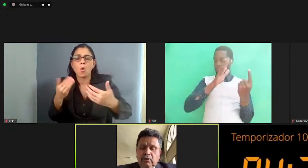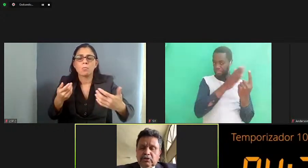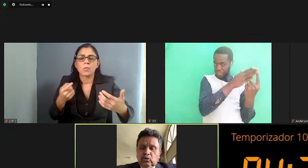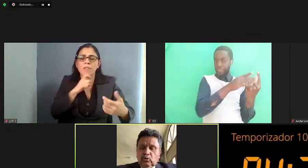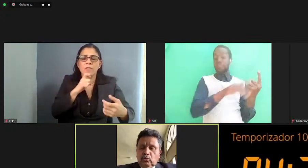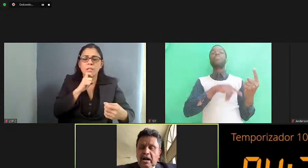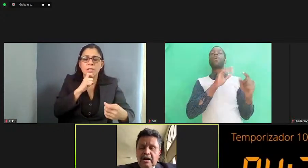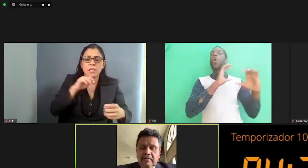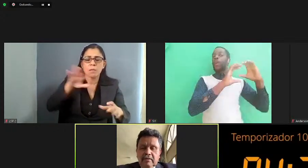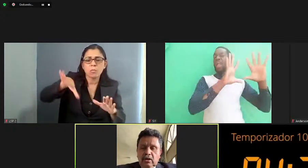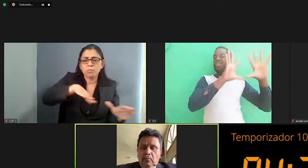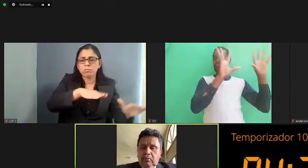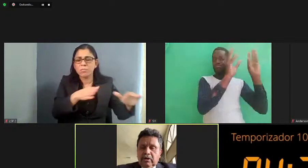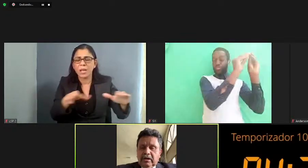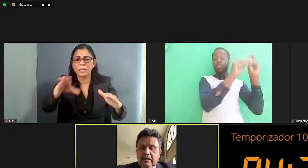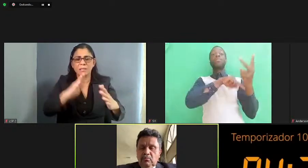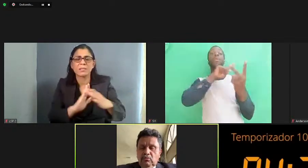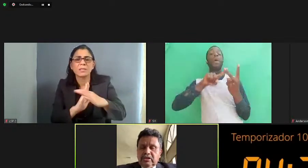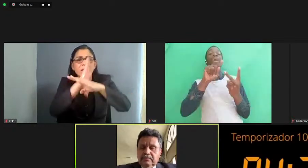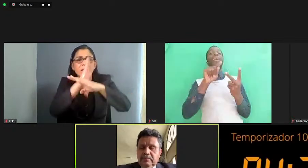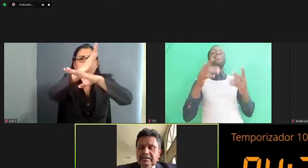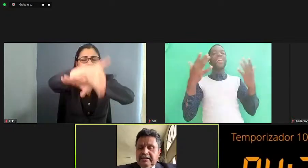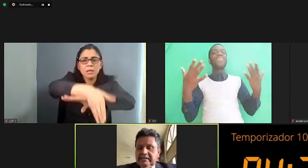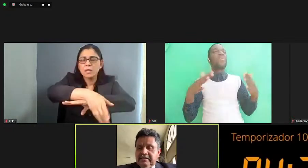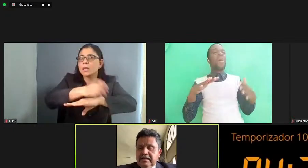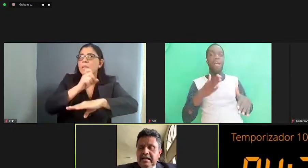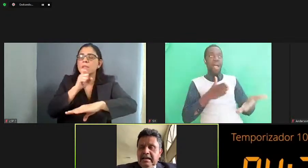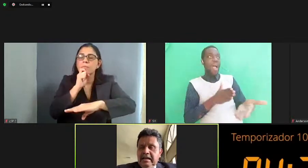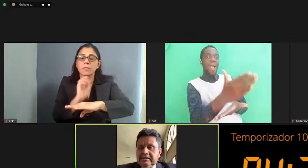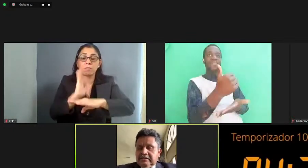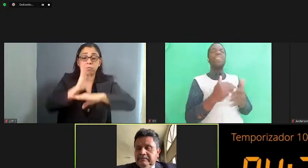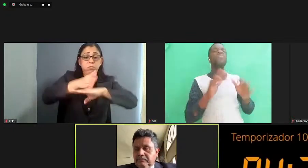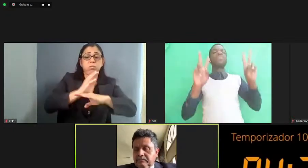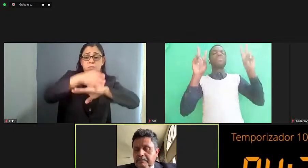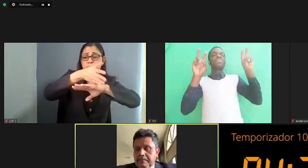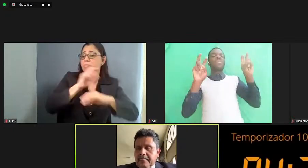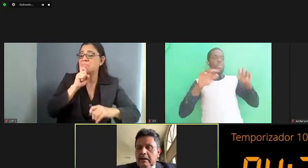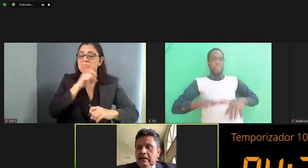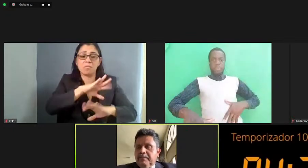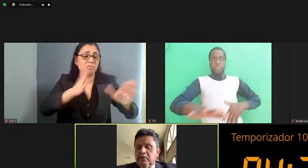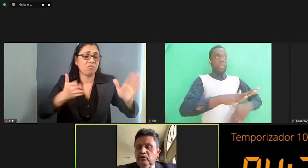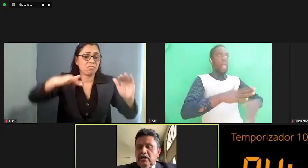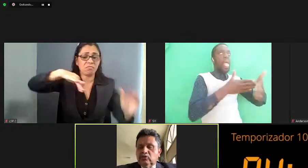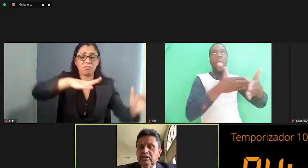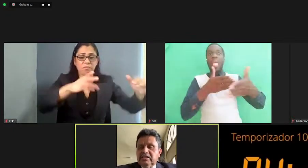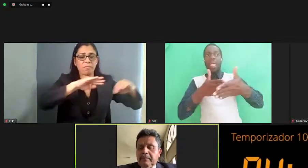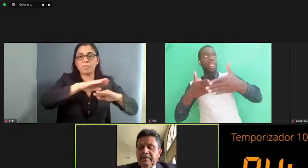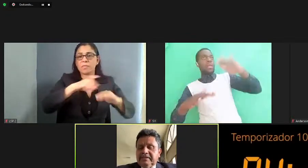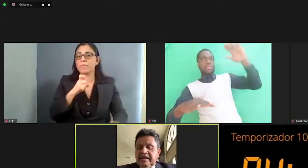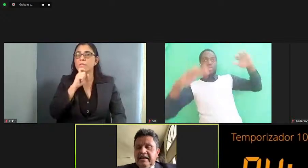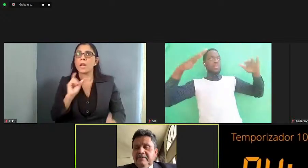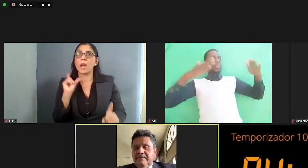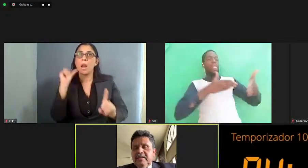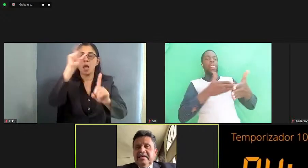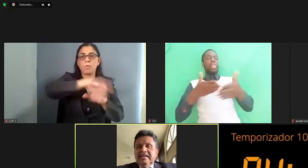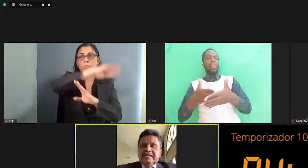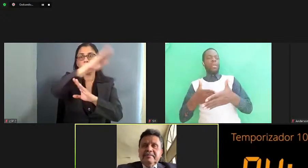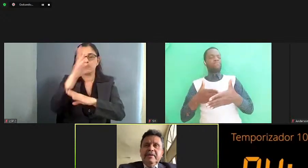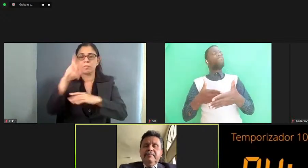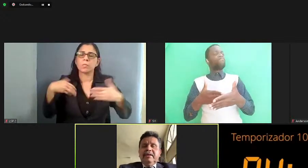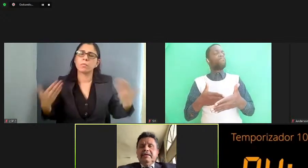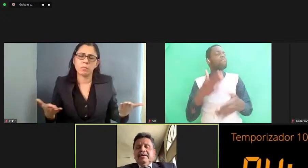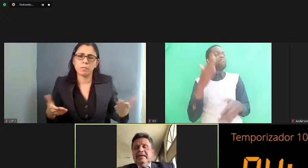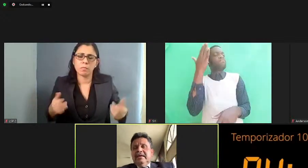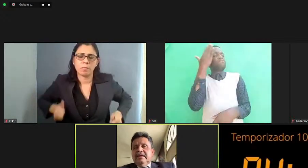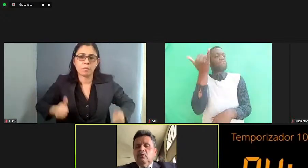barriers of accessibility at a structural level because several times persons with